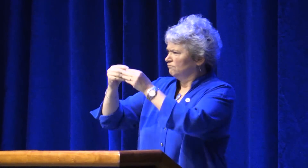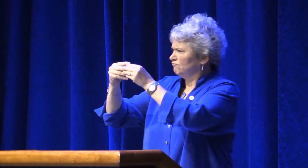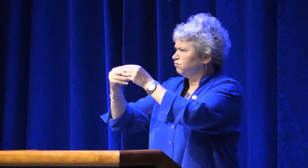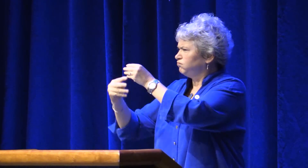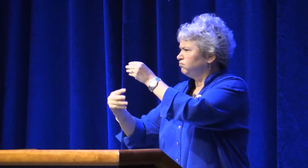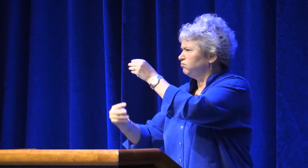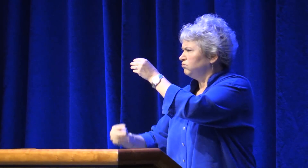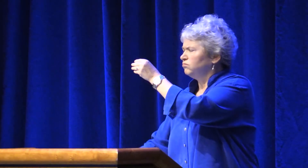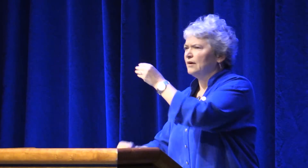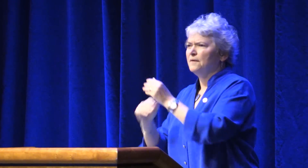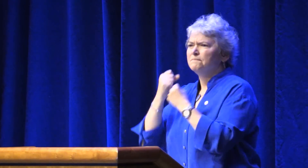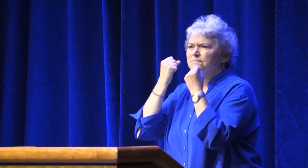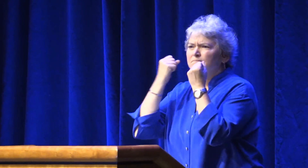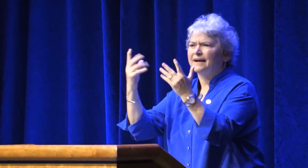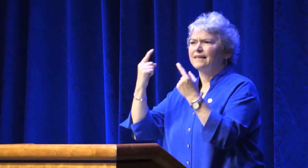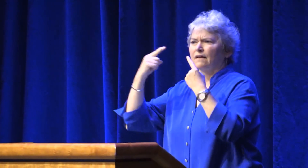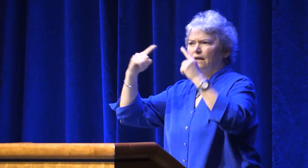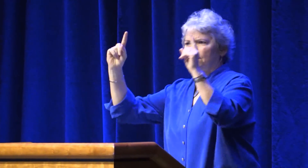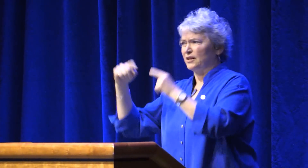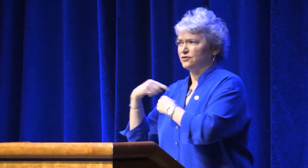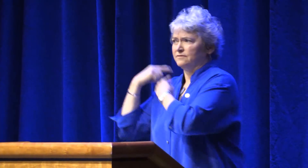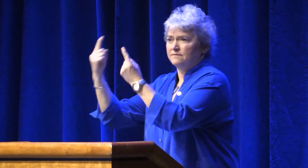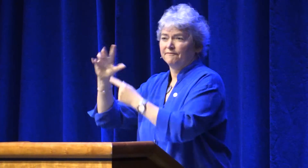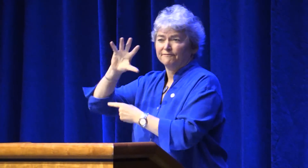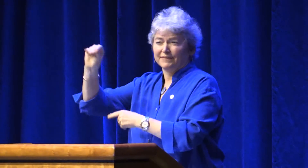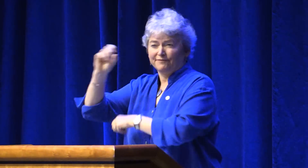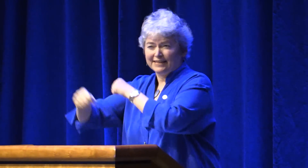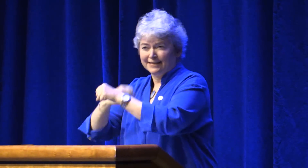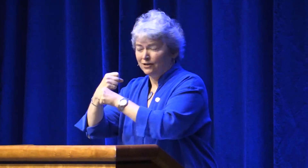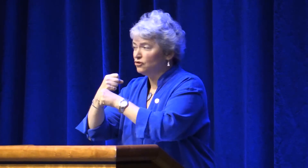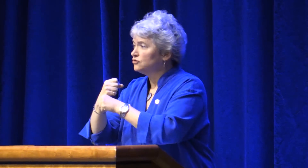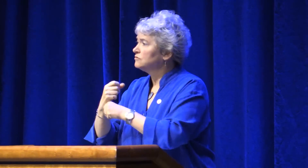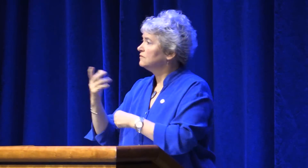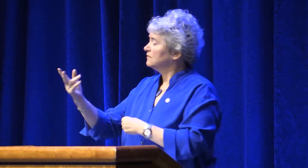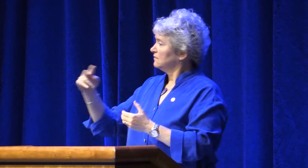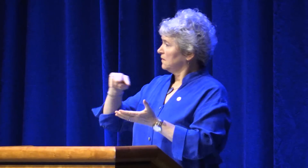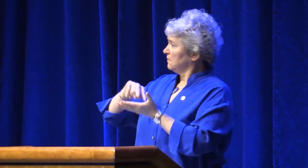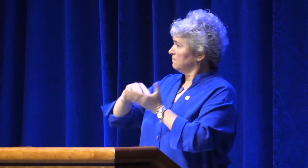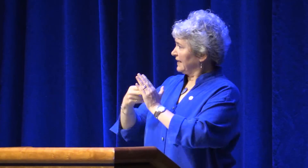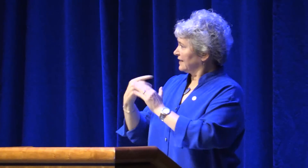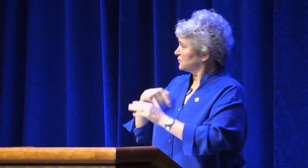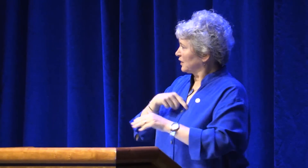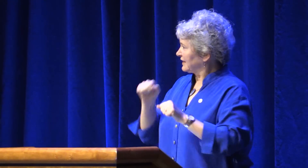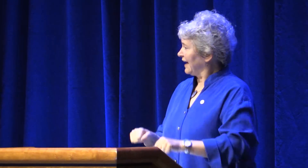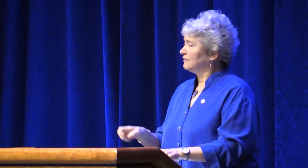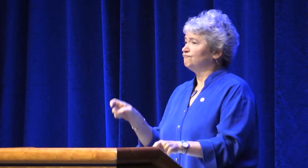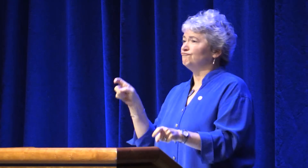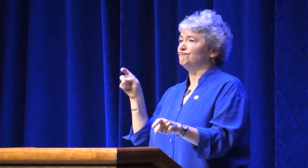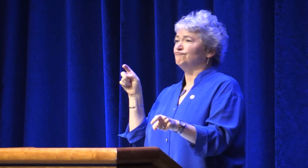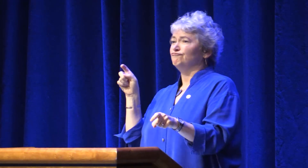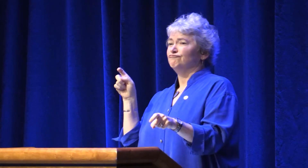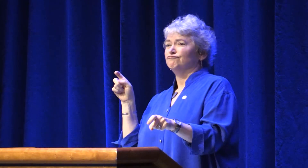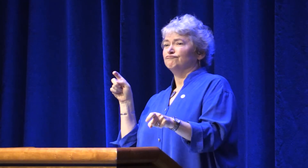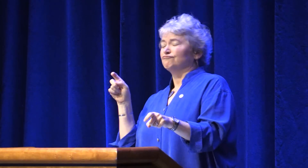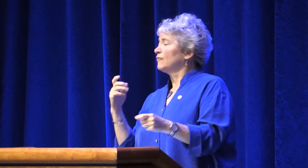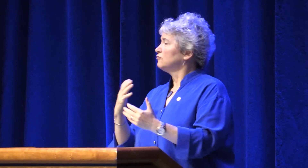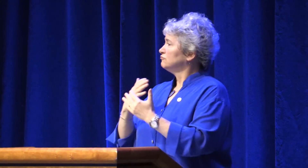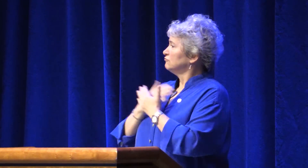As you watch those video clips, I'm sure you were struck by the many accomplishments that TDI has achieved in the last 50 years. But that does